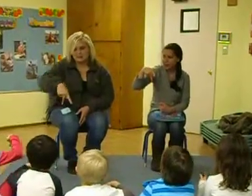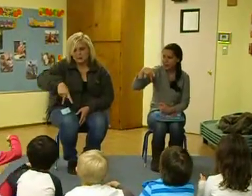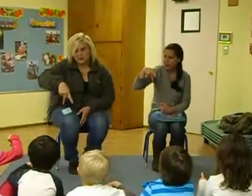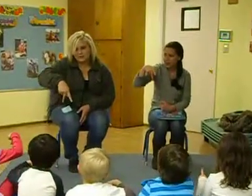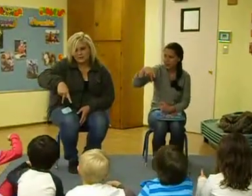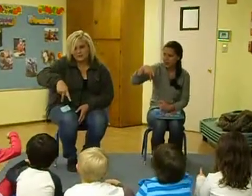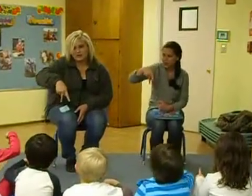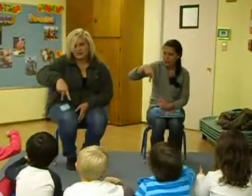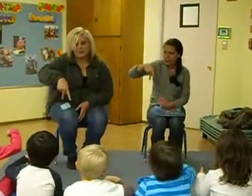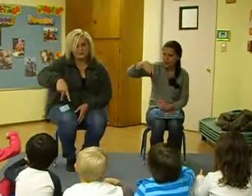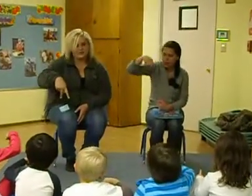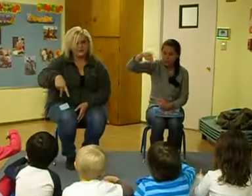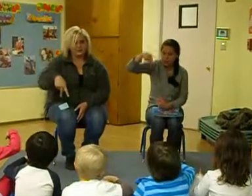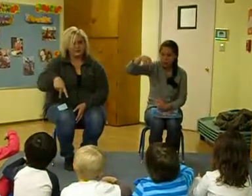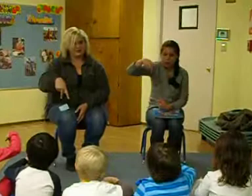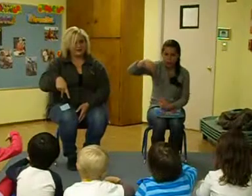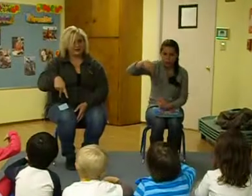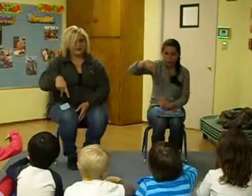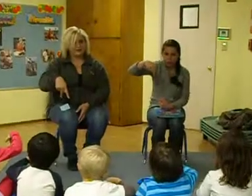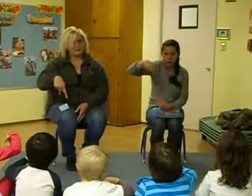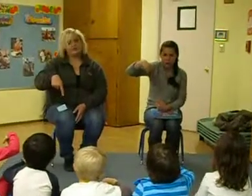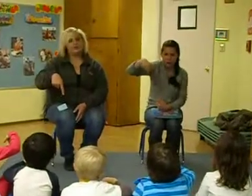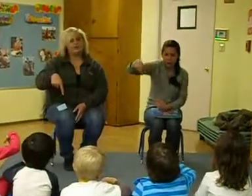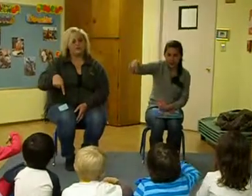How did you go? Good job. Q.